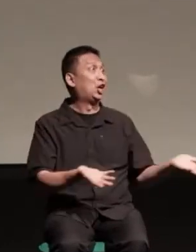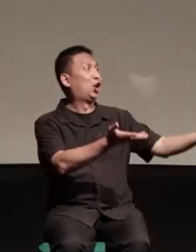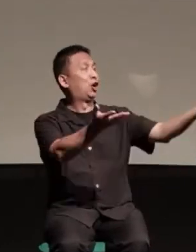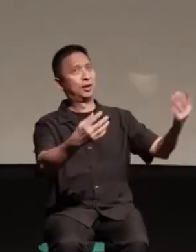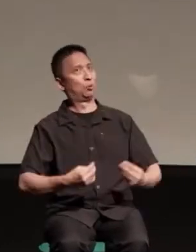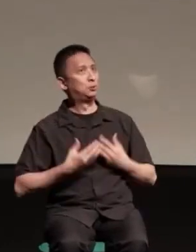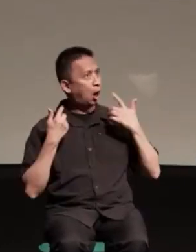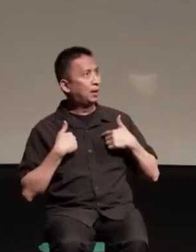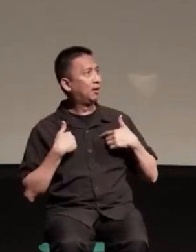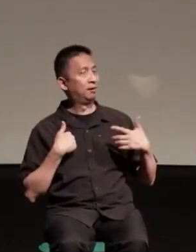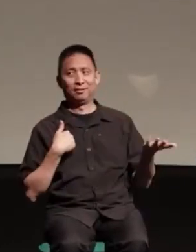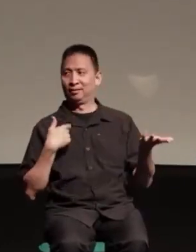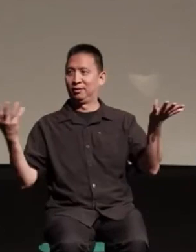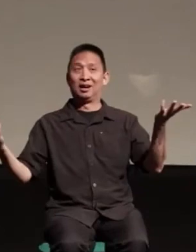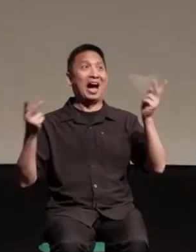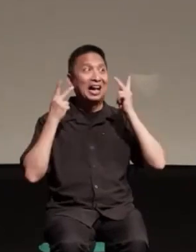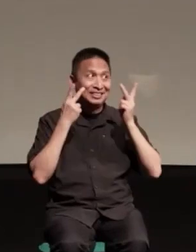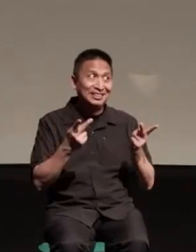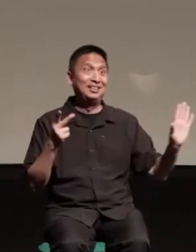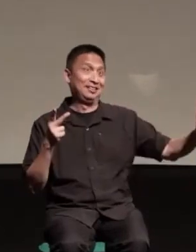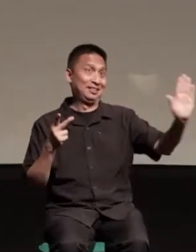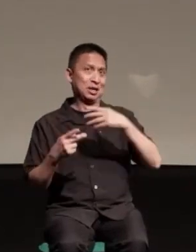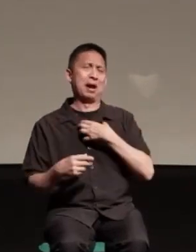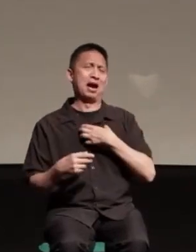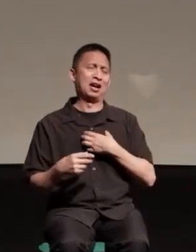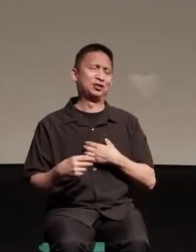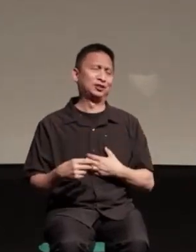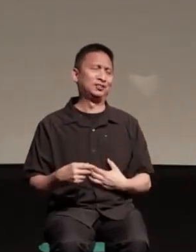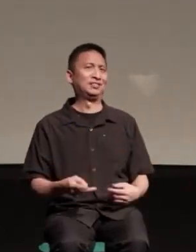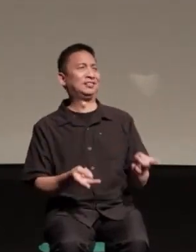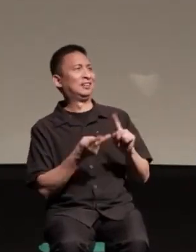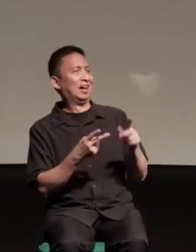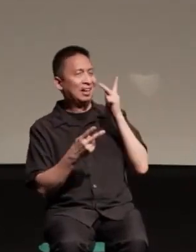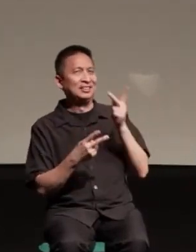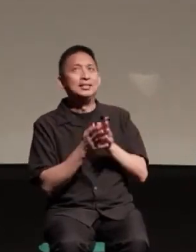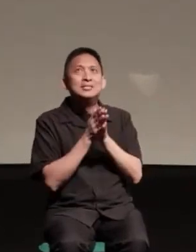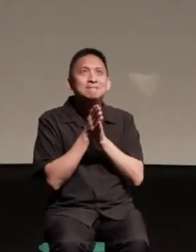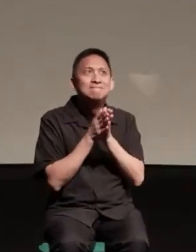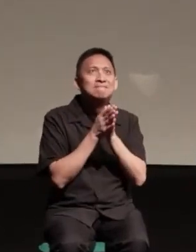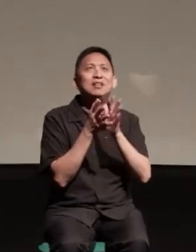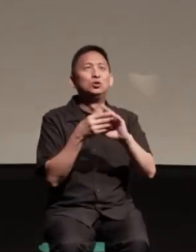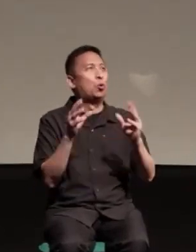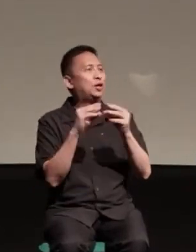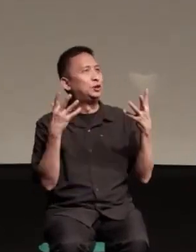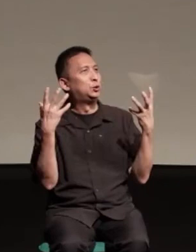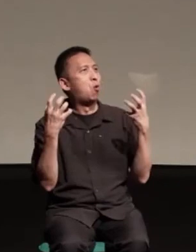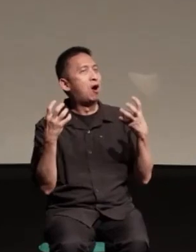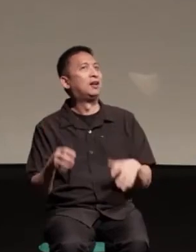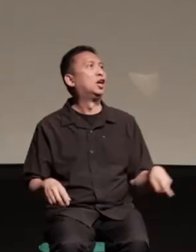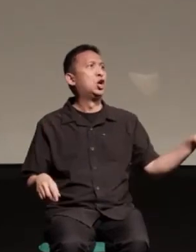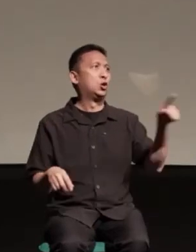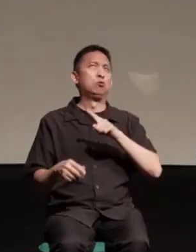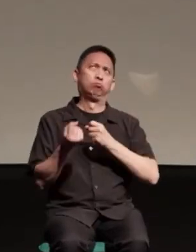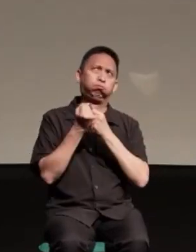It's the passion that I see in the storytelling that they want to do, and the passion about their subjects. And I